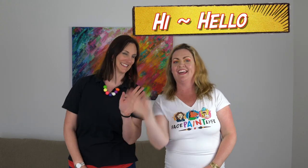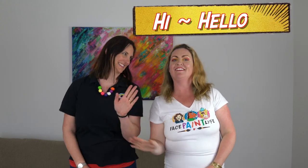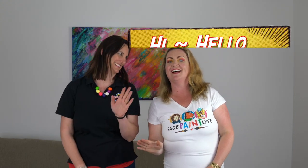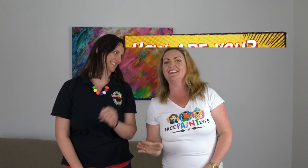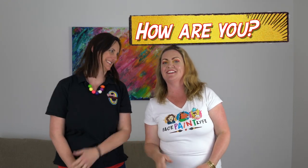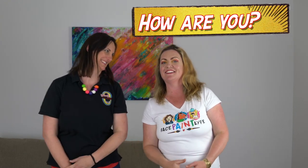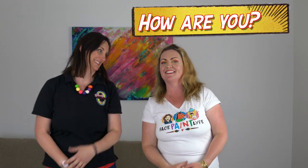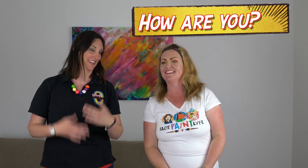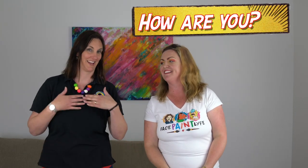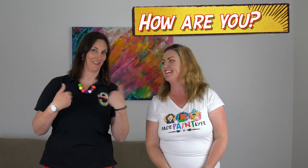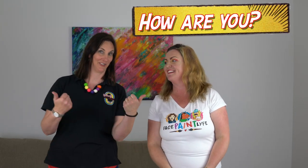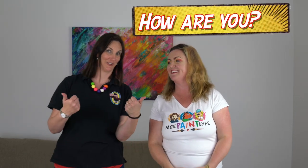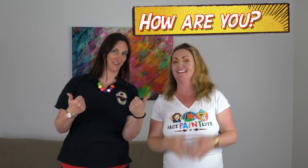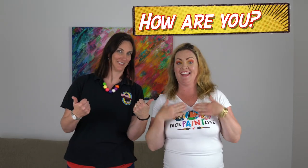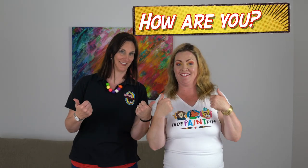How are you? How are you?